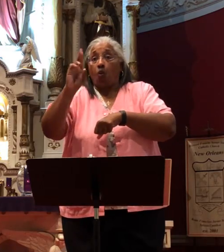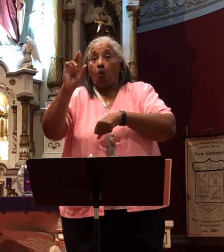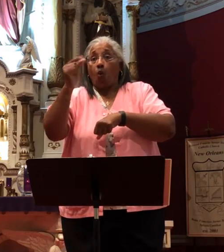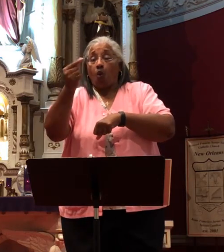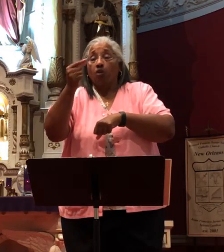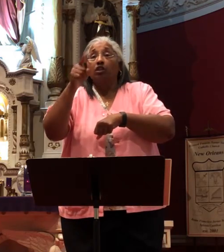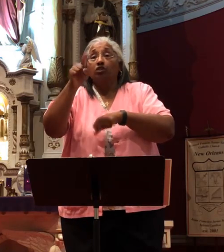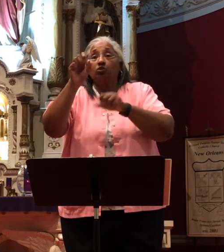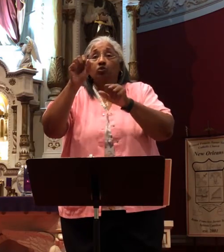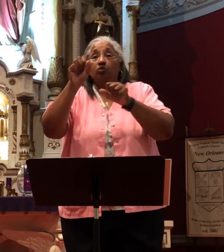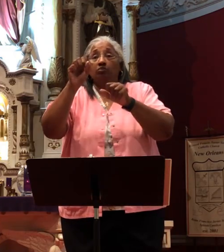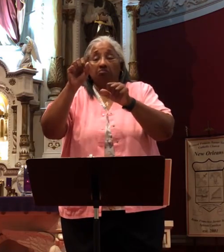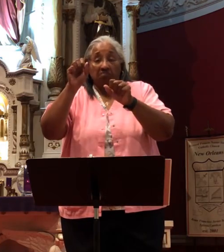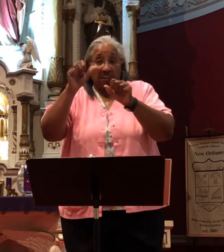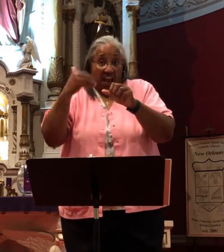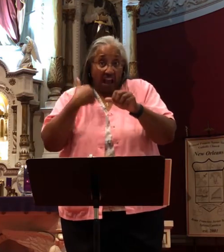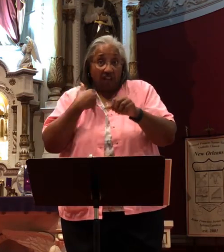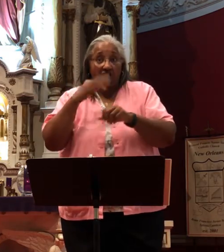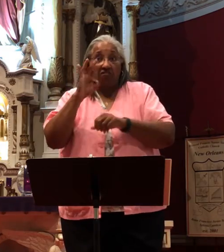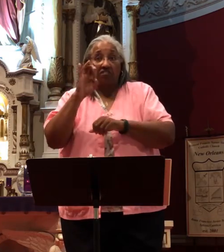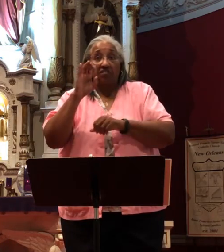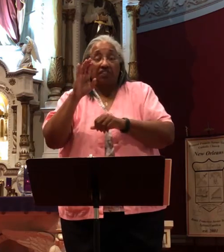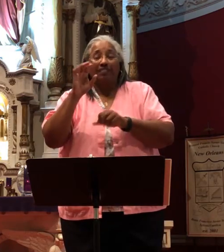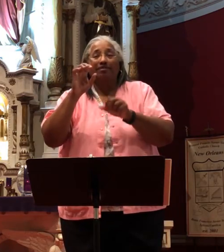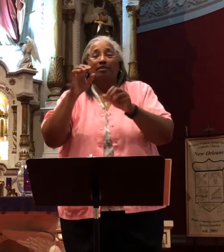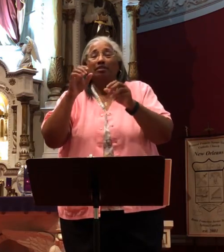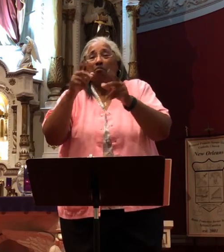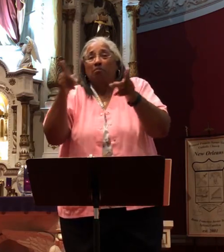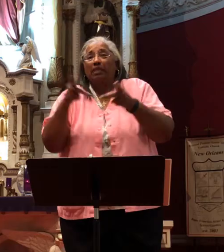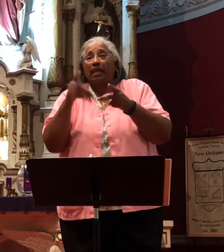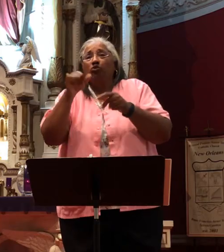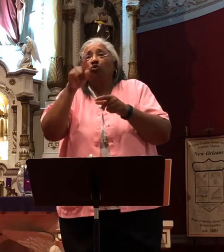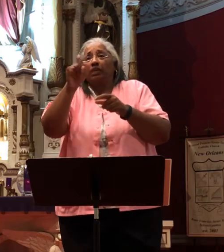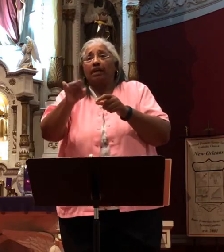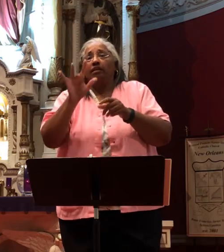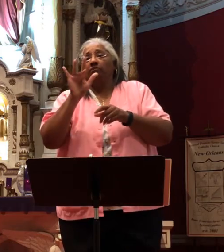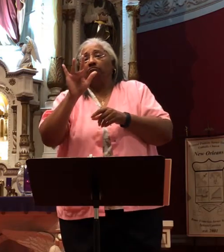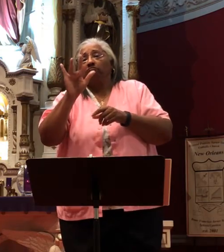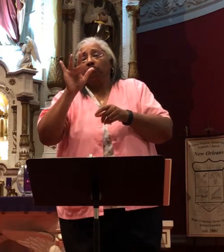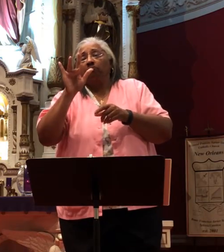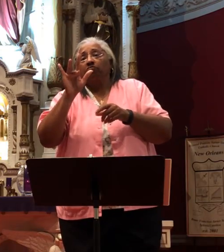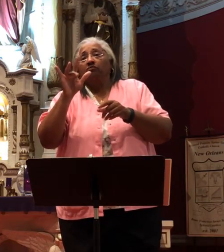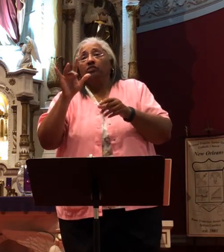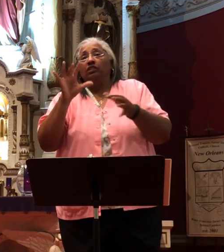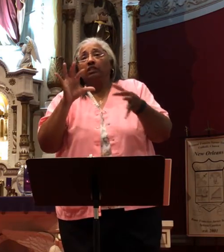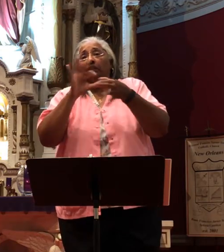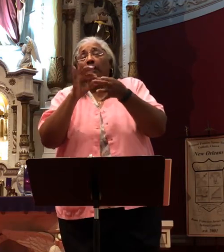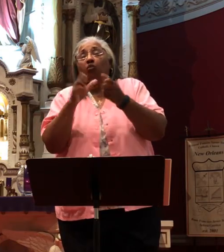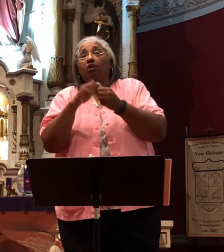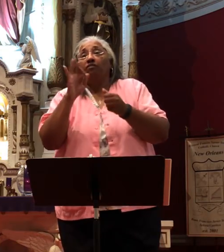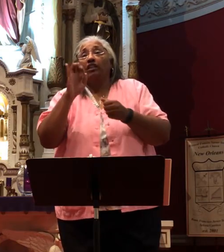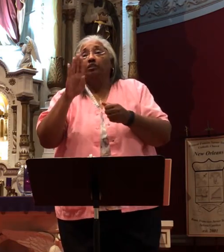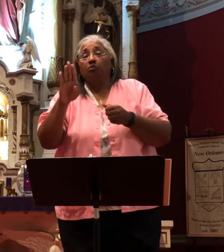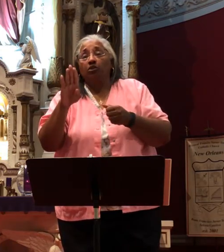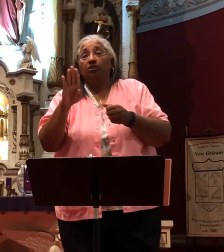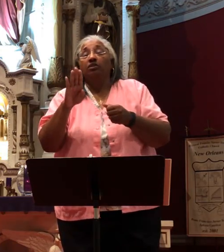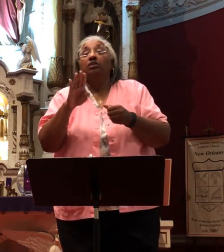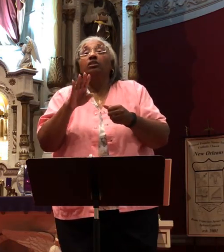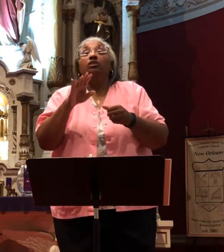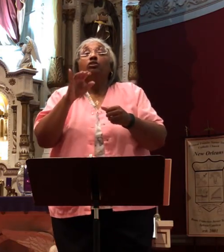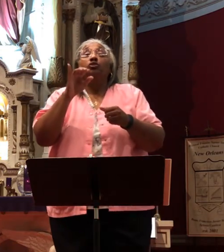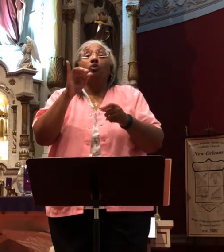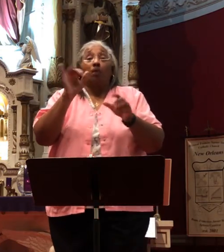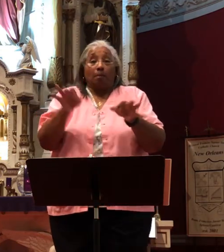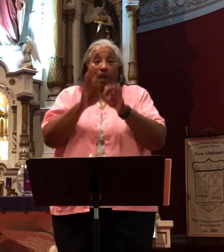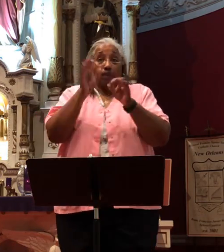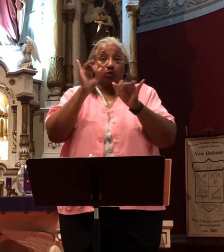for the Facebook page, and the page will remain, the Mass will remain taped throughout the week, so you'll be able to catch it